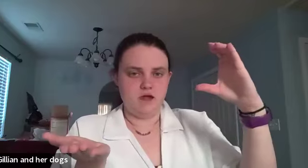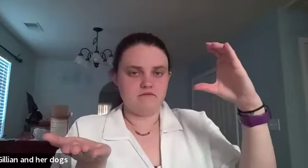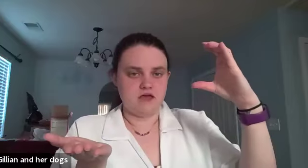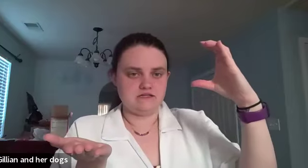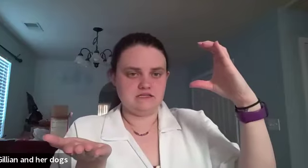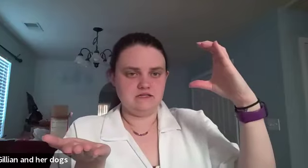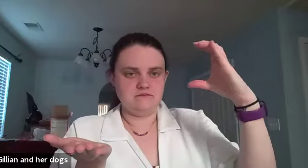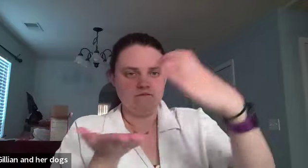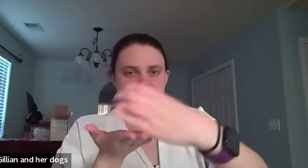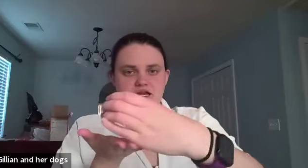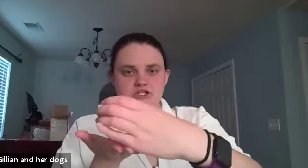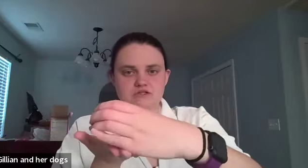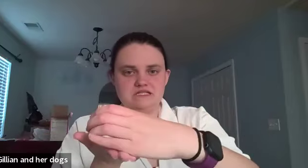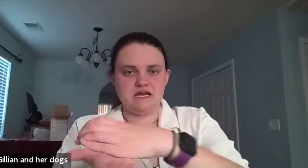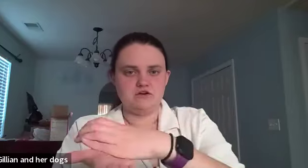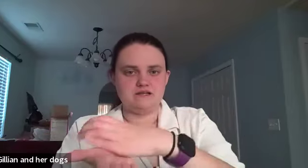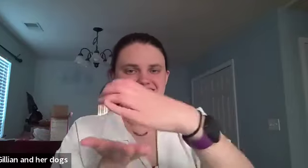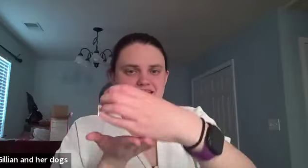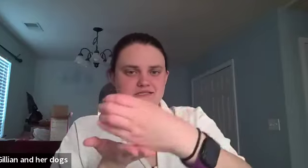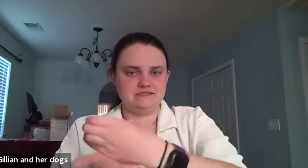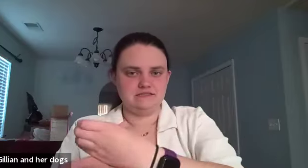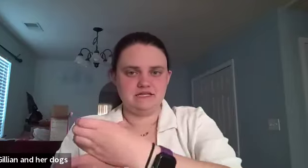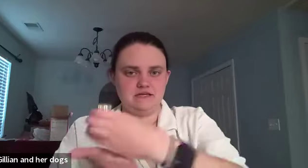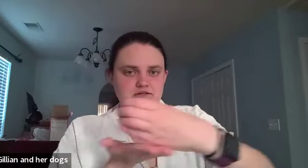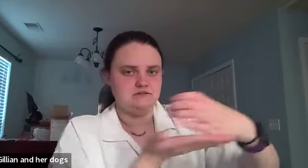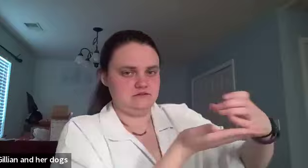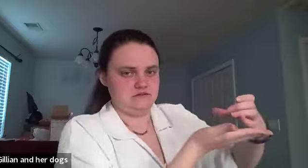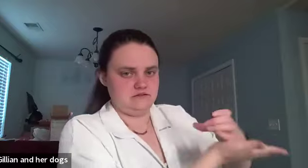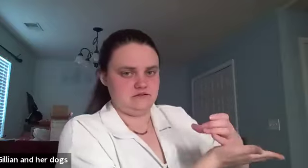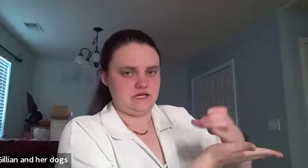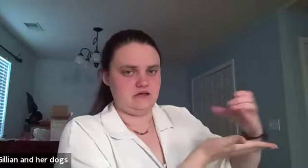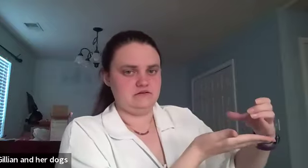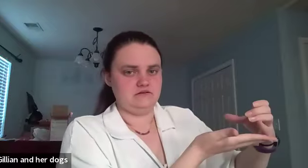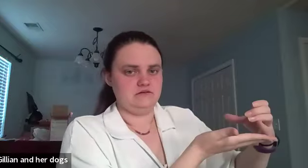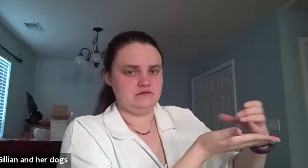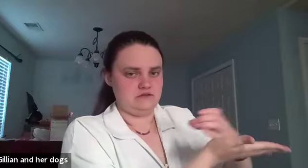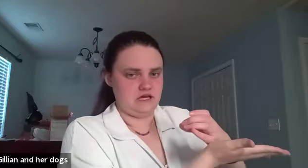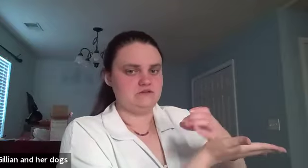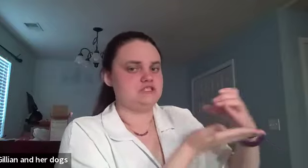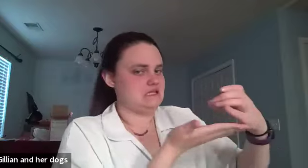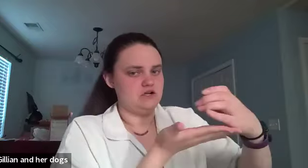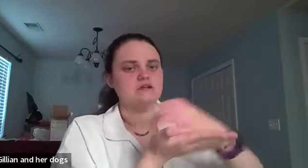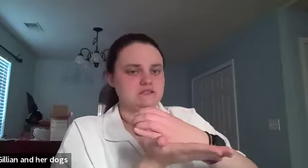you have that C, and you slide it across cake, cake, cake, cake. Just slide it across